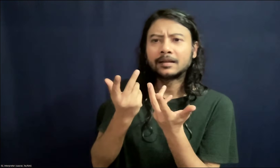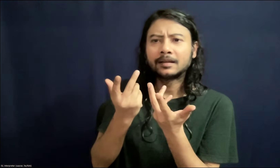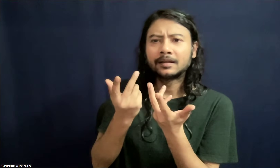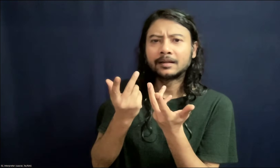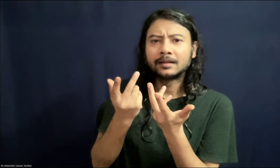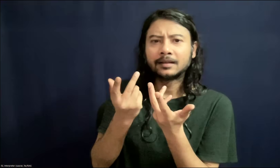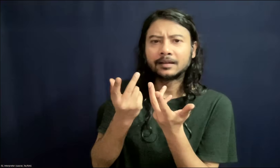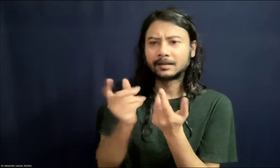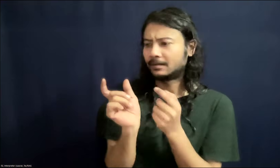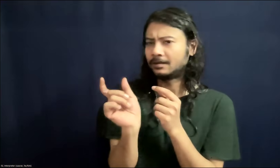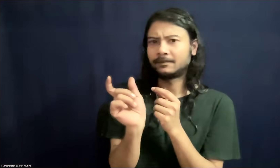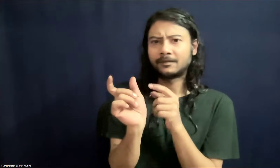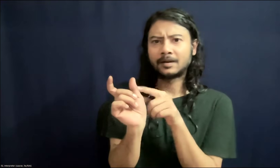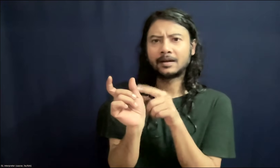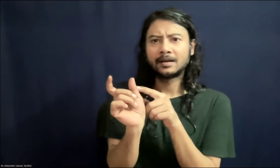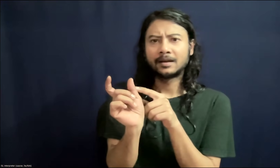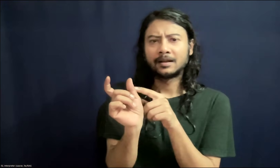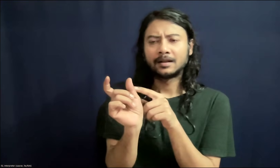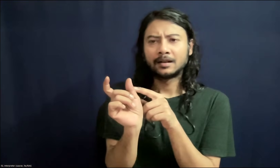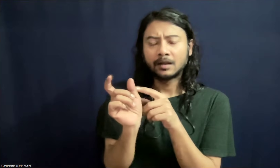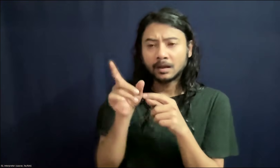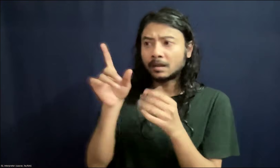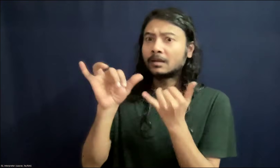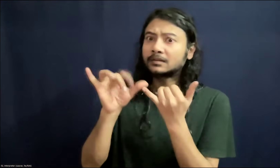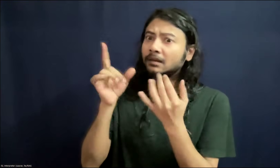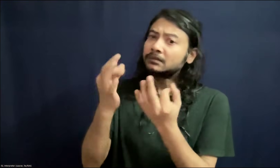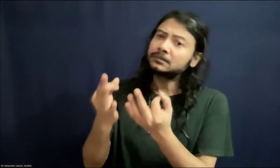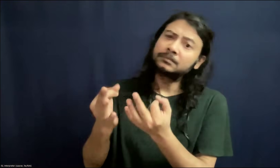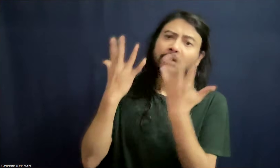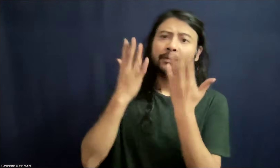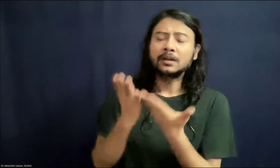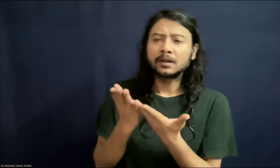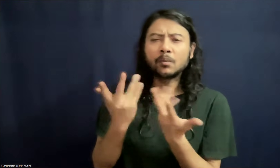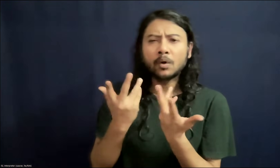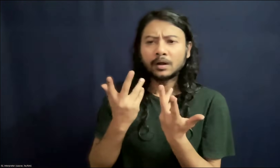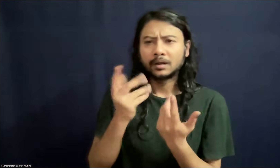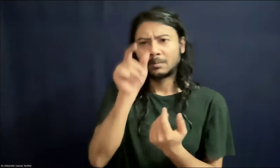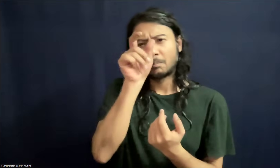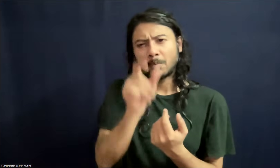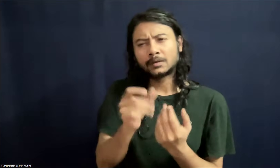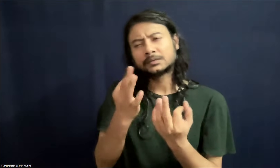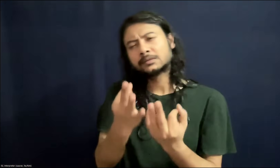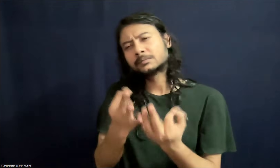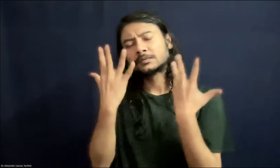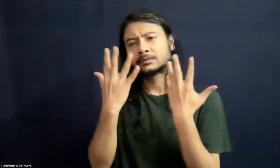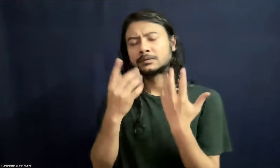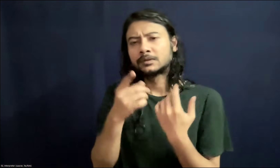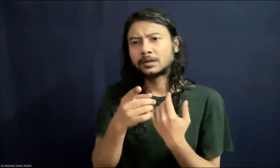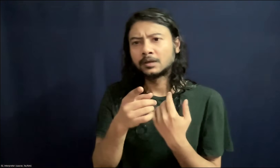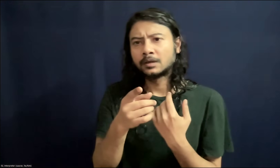What is so special about Krishna that he is called Purushottam? And we'll also understand the meaning of the